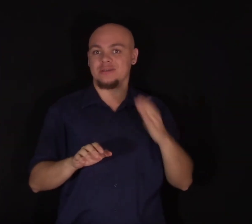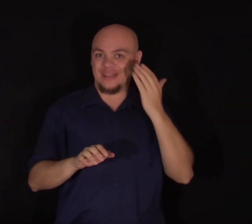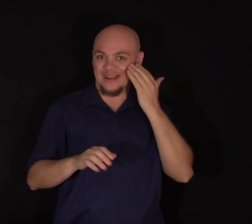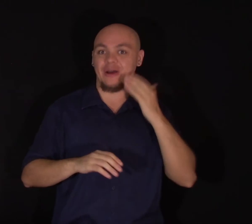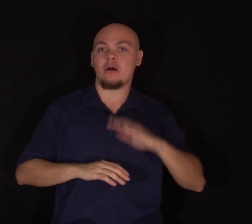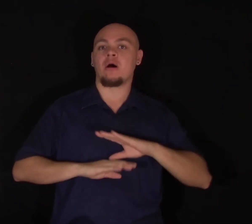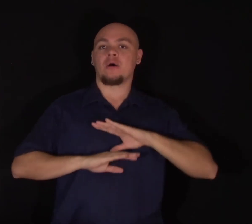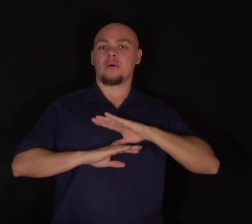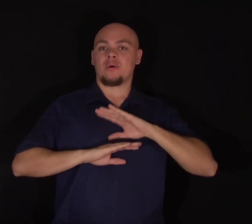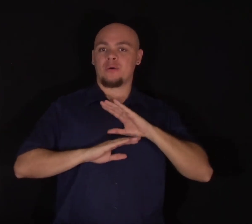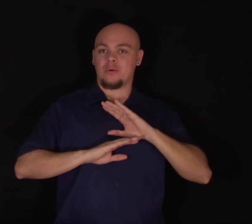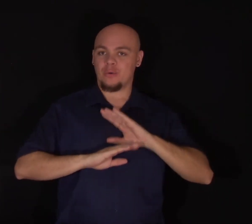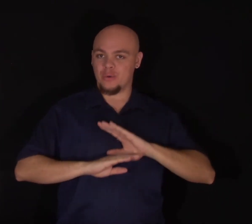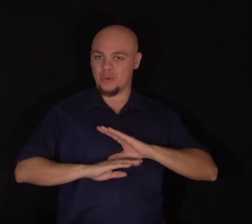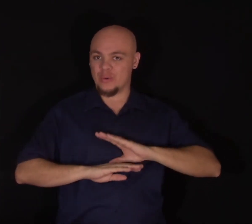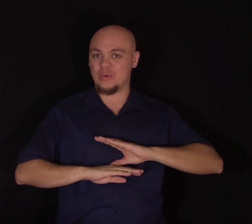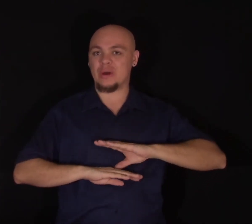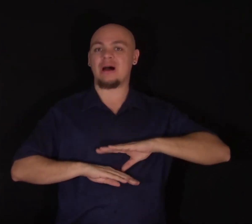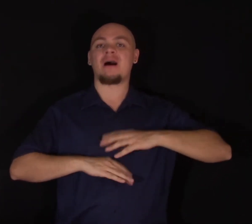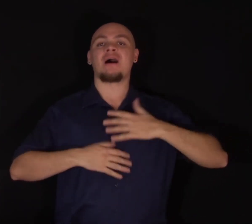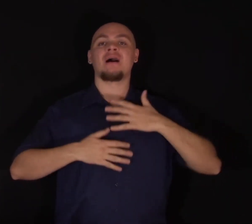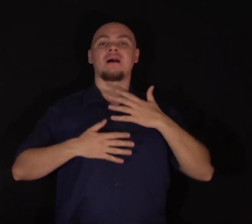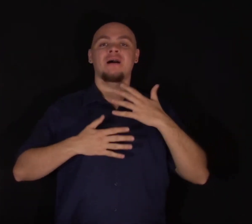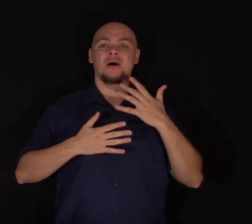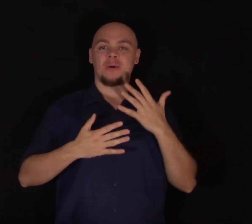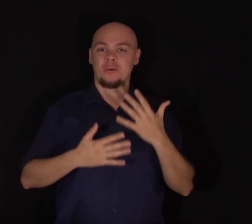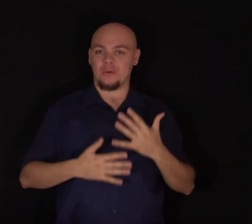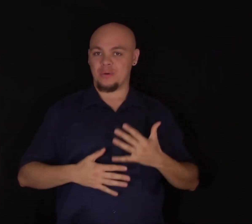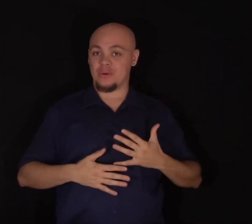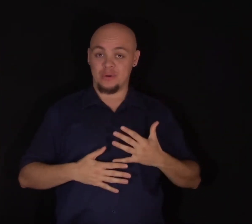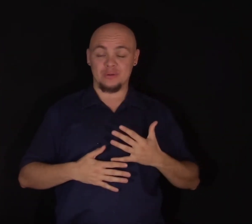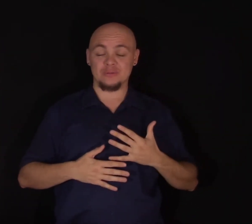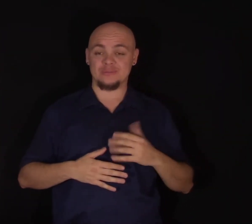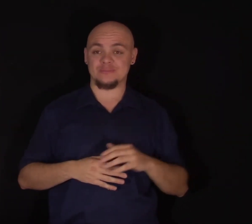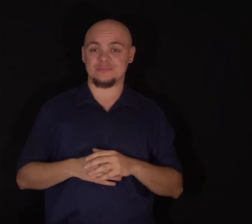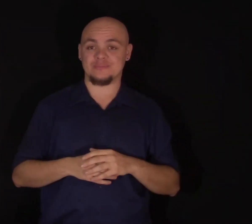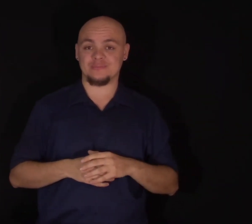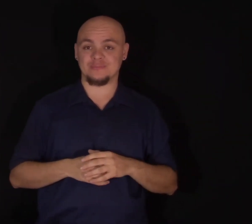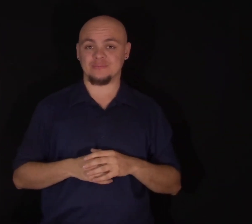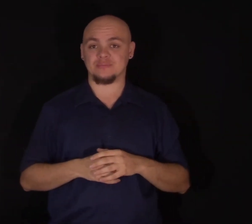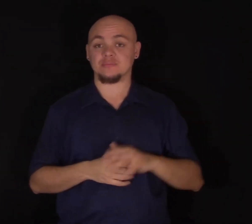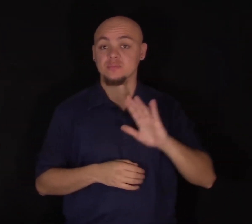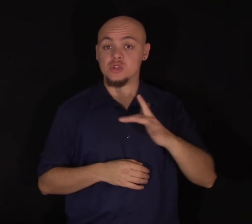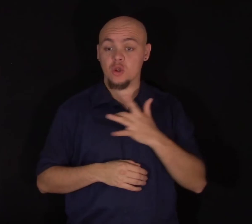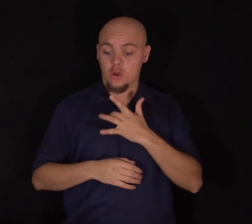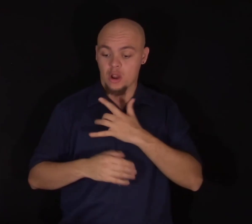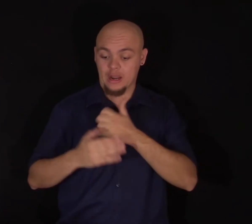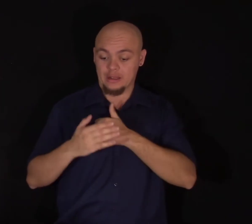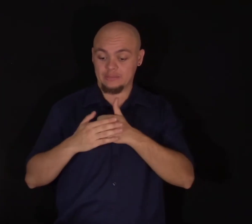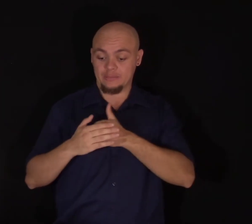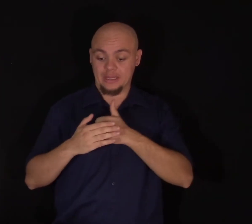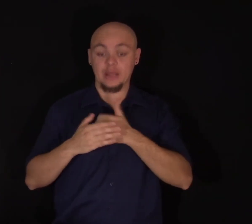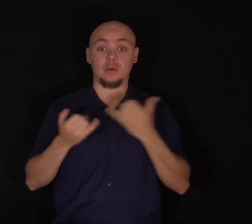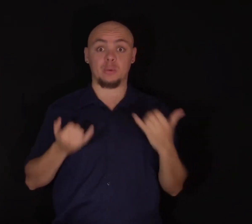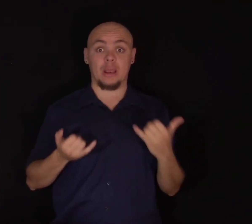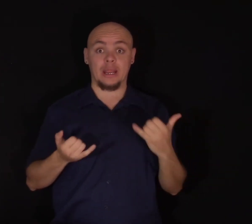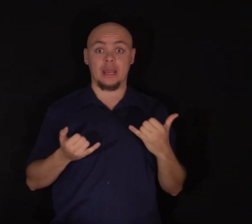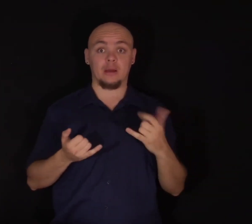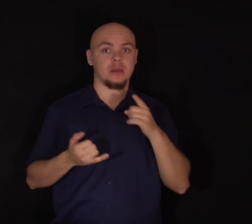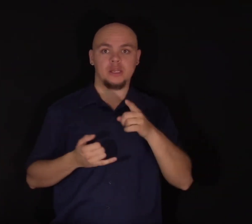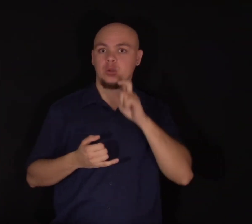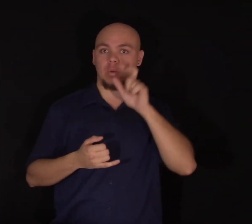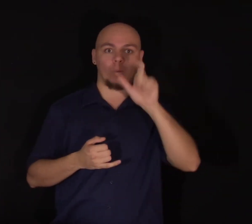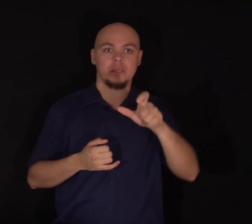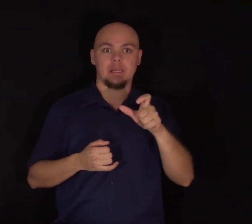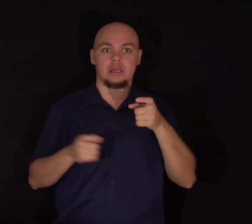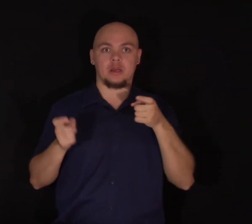you just do breath into your lungs, or the fact that your heart is beating in your chest even now without you even